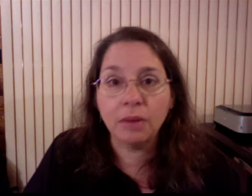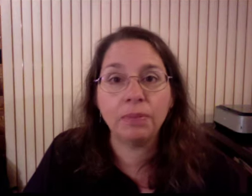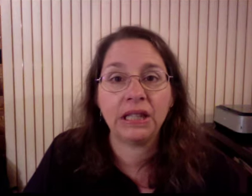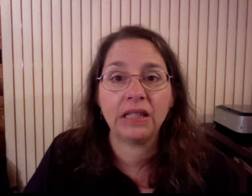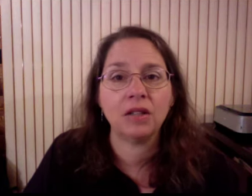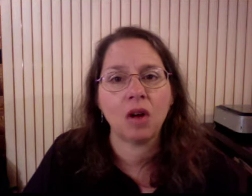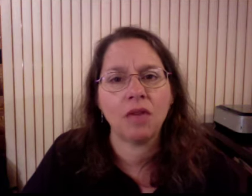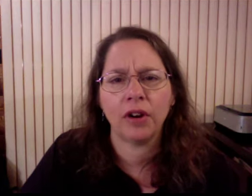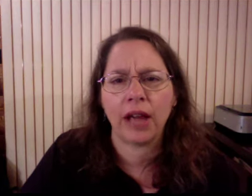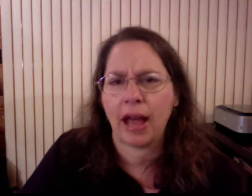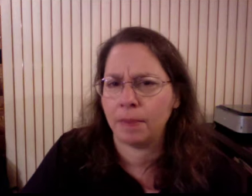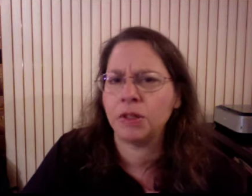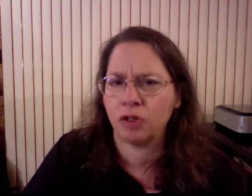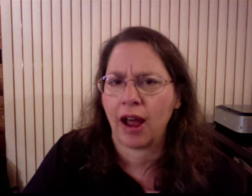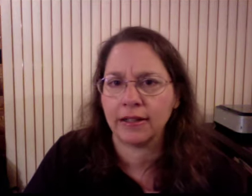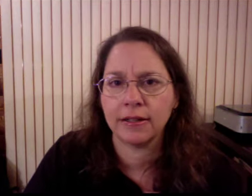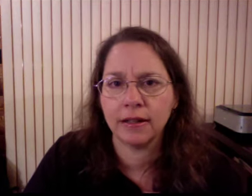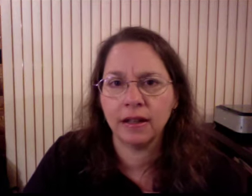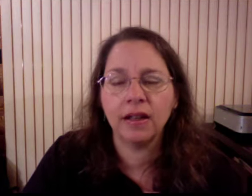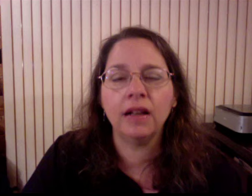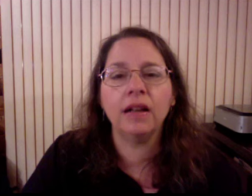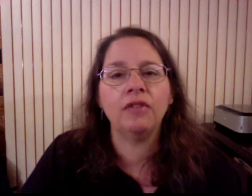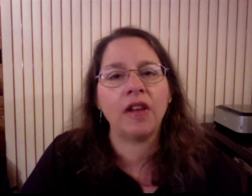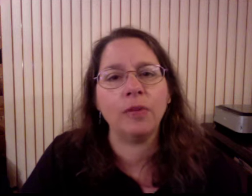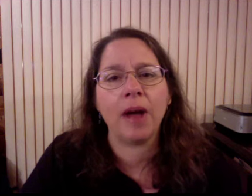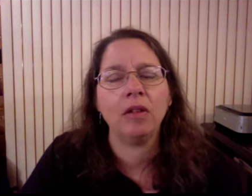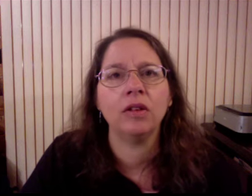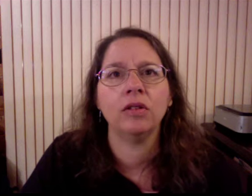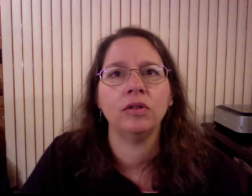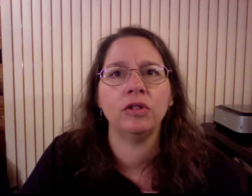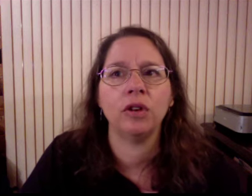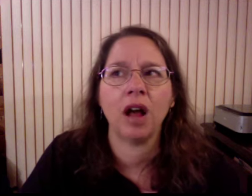But this is all very abstract. Father Paulo tried to